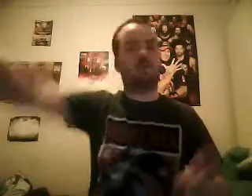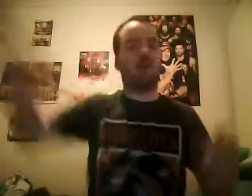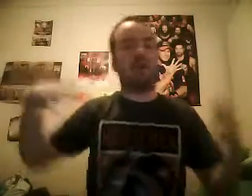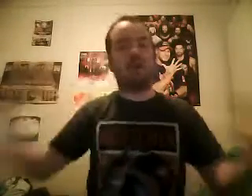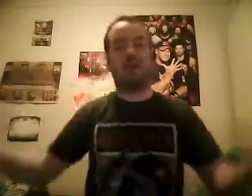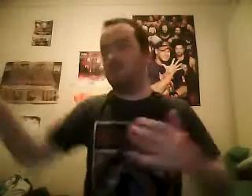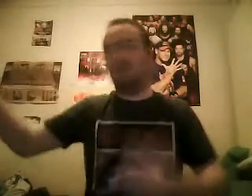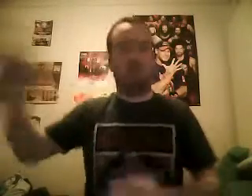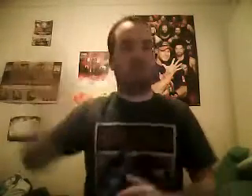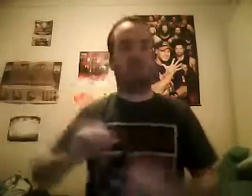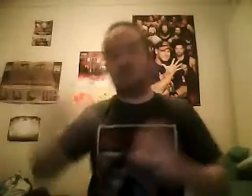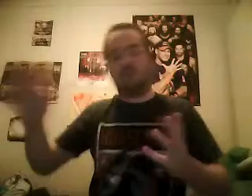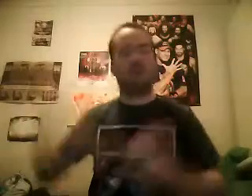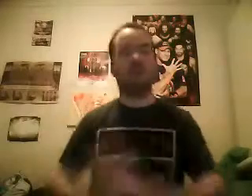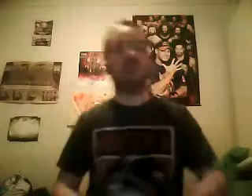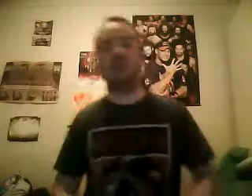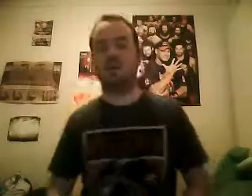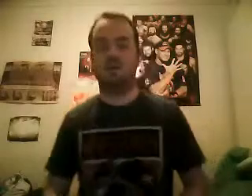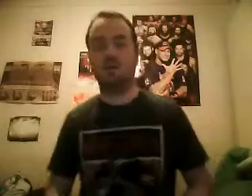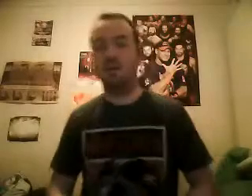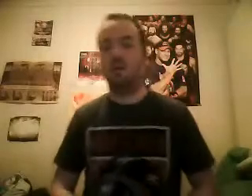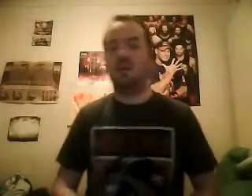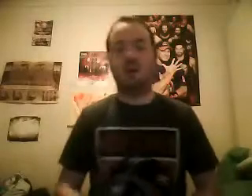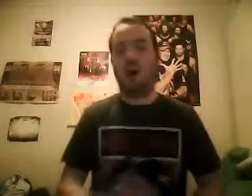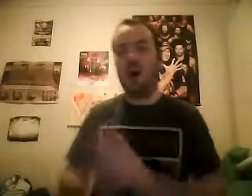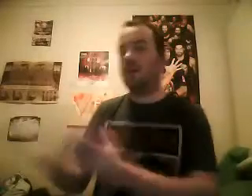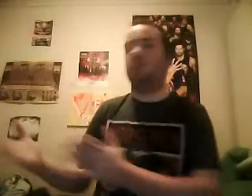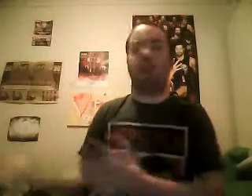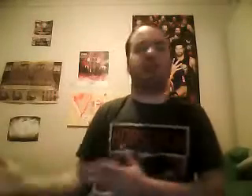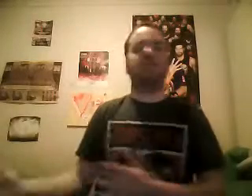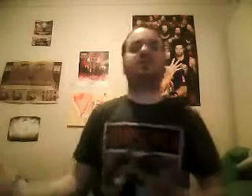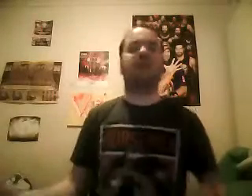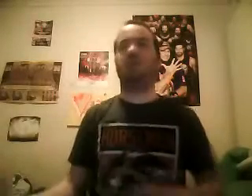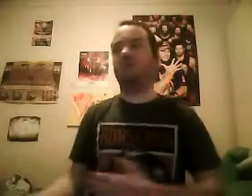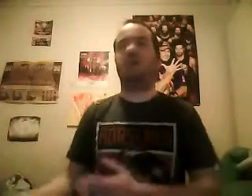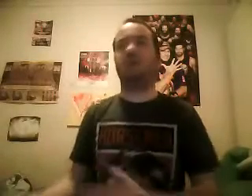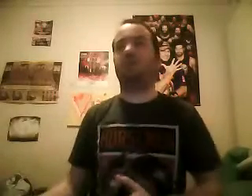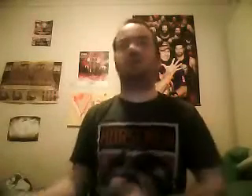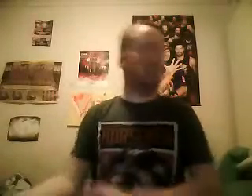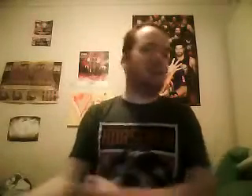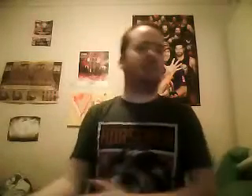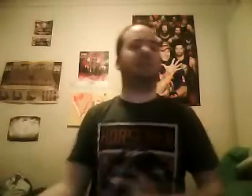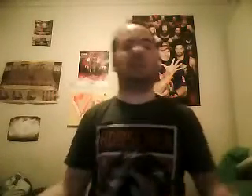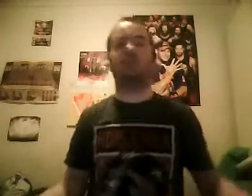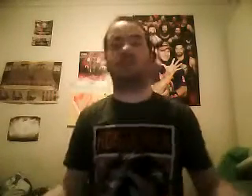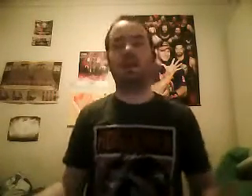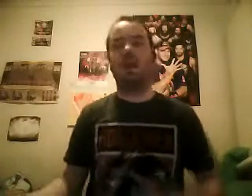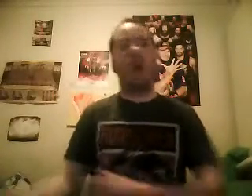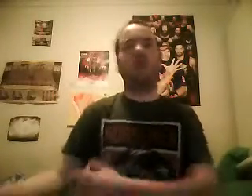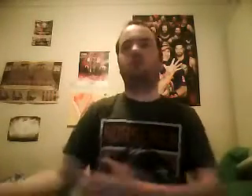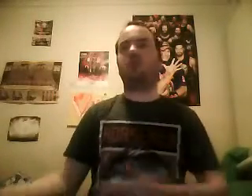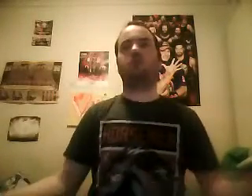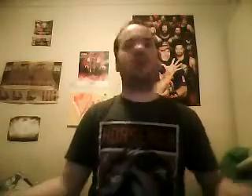Charlotte as one of the biggest babyfaces. I don't like this duo of Charlotte and Lacey. I would much rather see